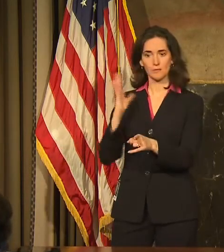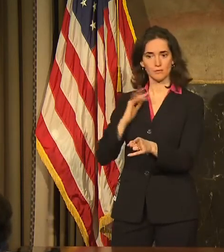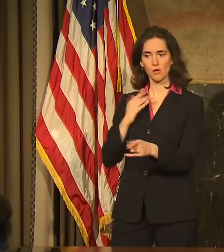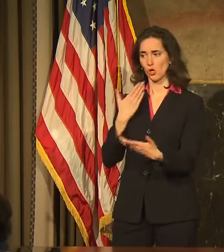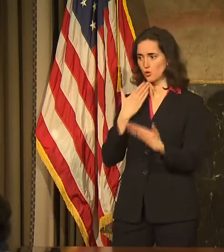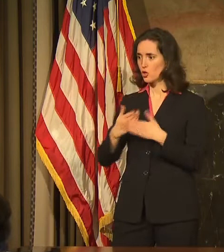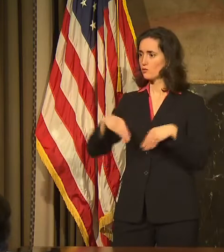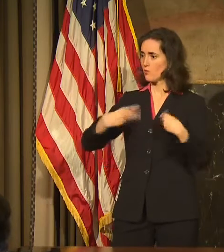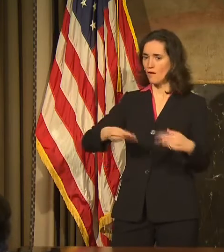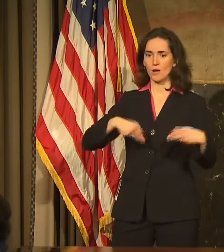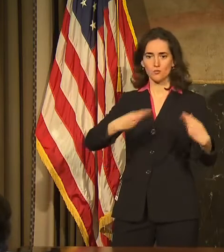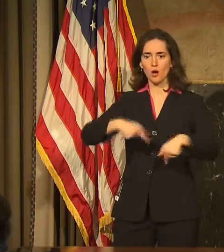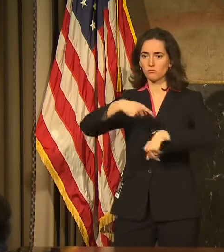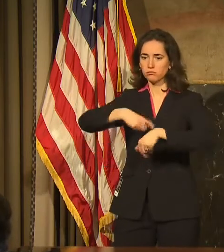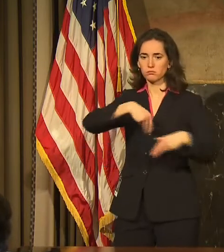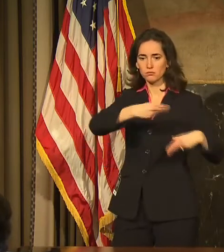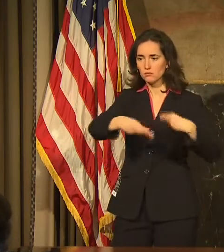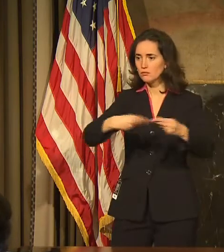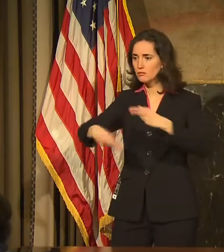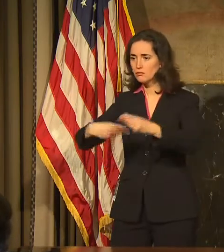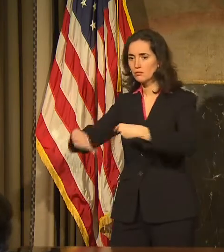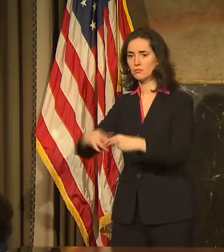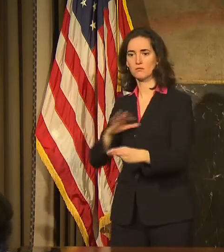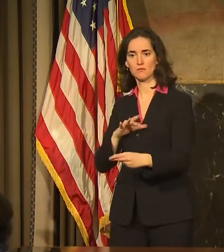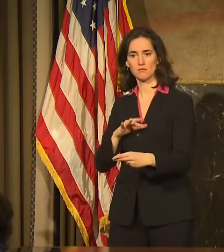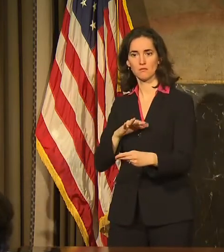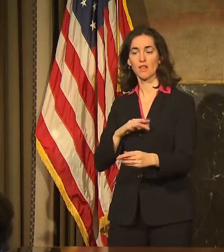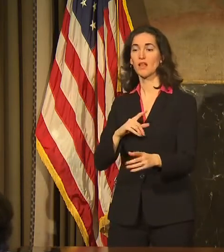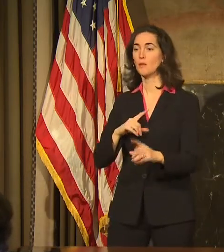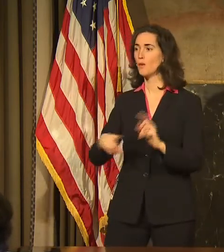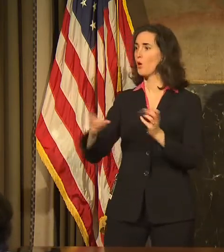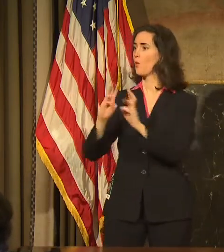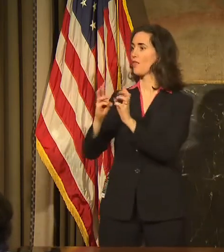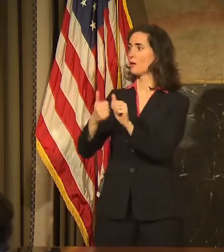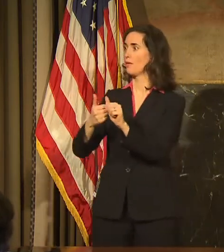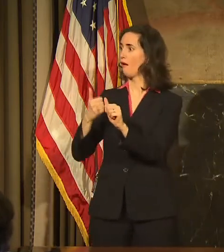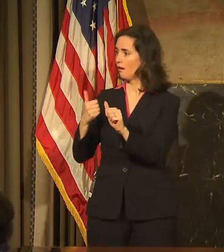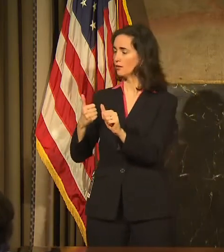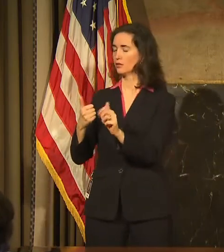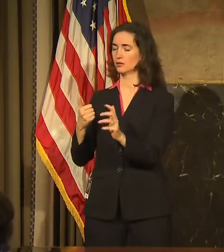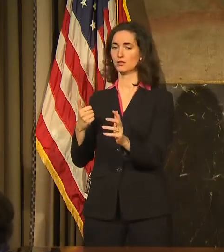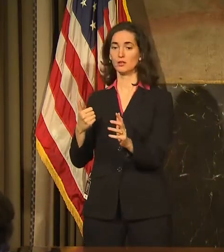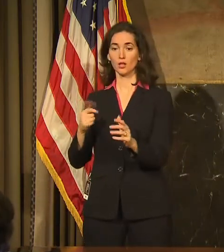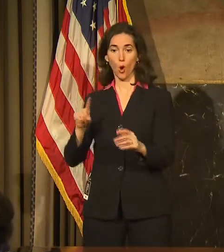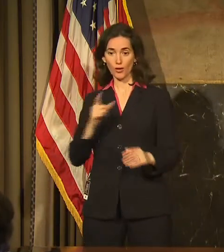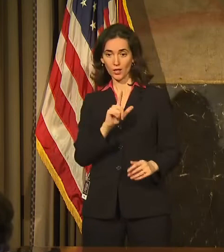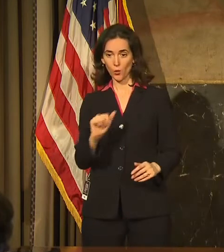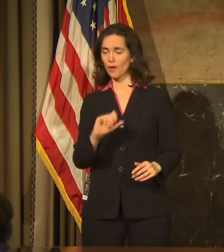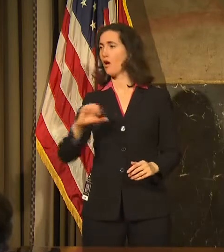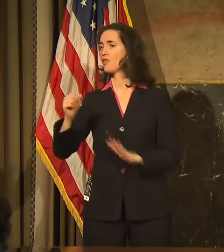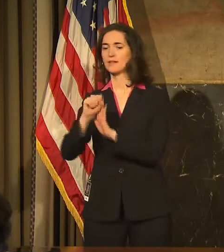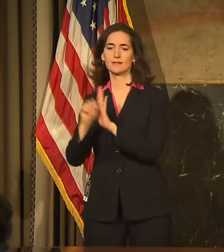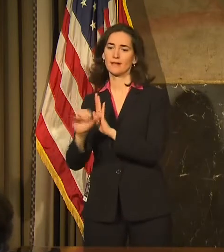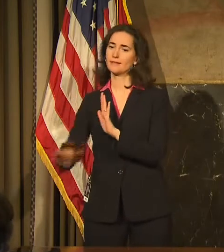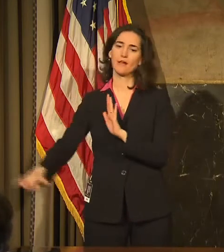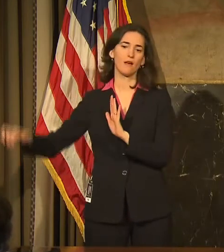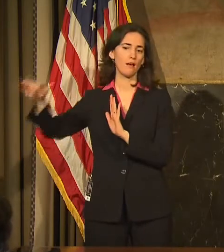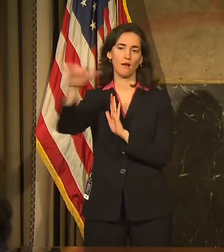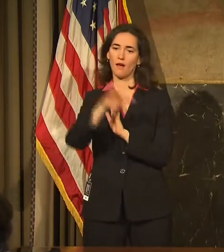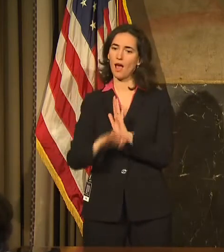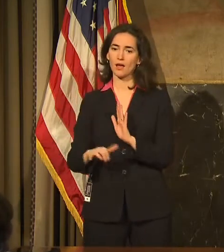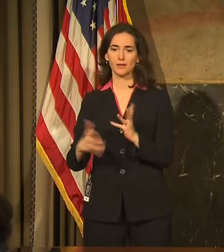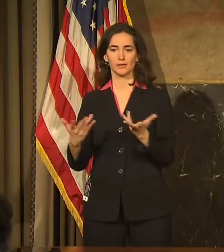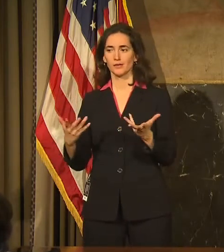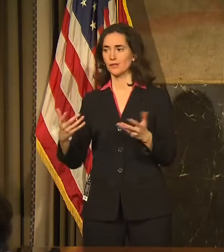well. I mean, I think we still are doing really well. And this setback is not just Louisiana. A number of states are, really affected by this